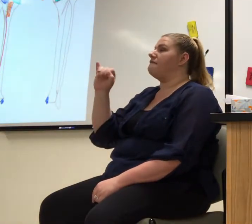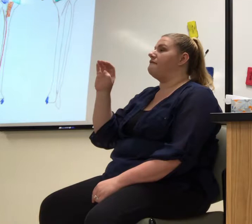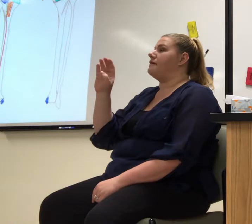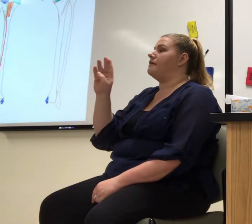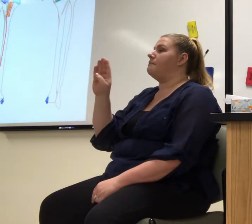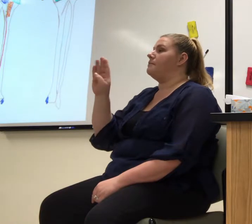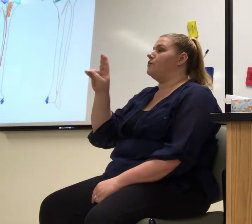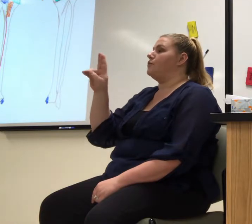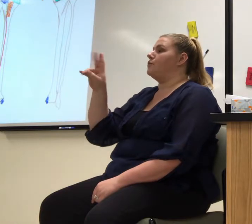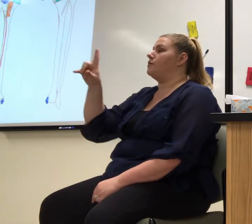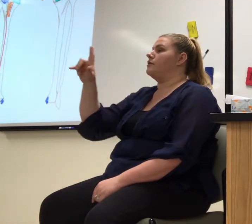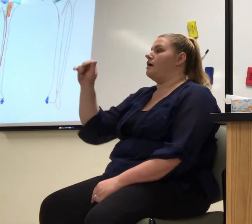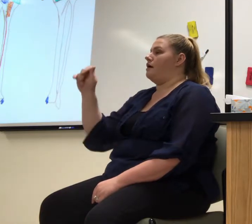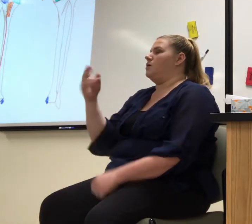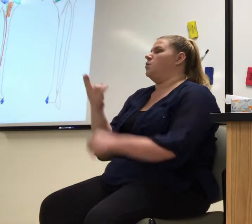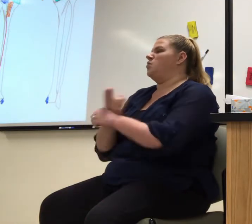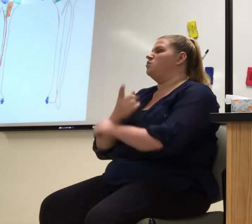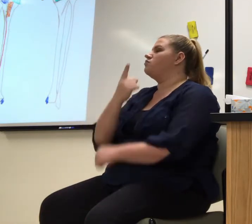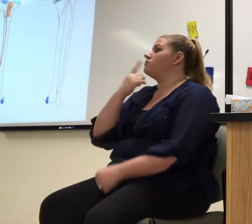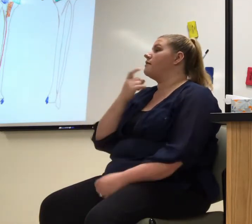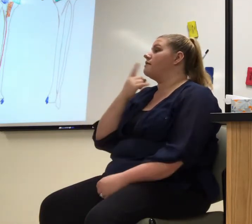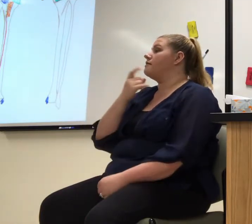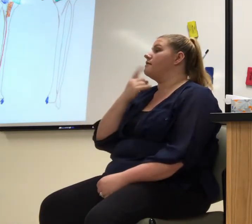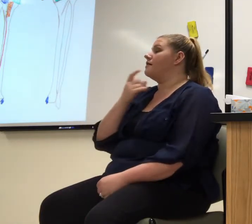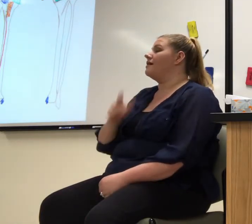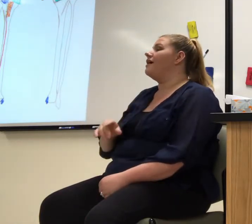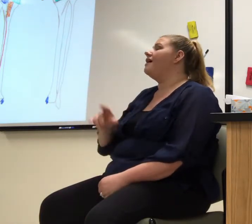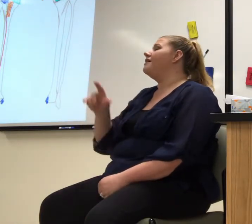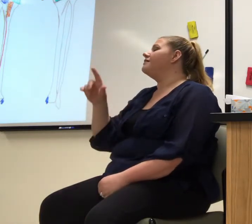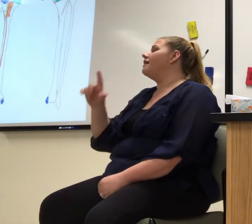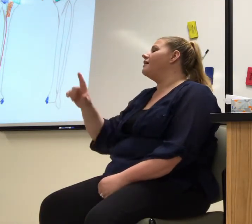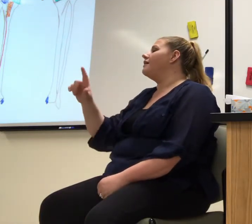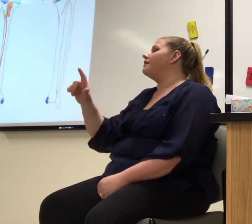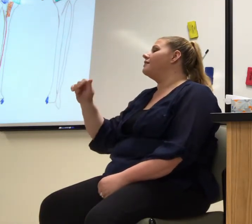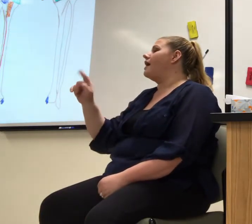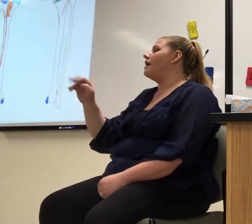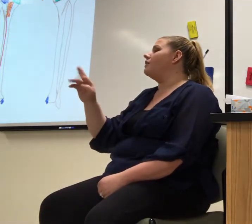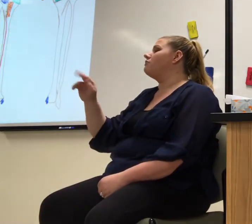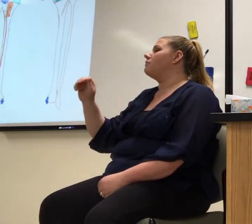How about lateral malleolus? I use green.